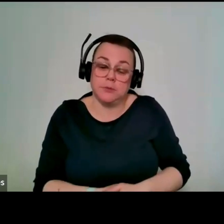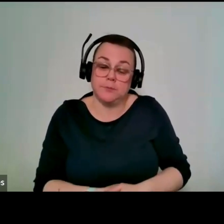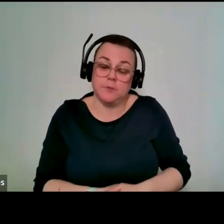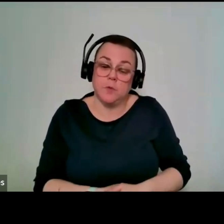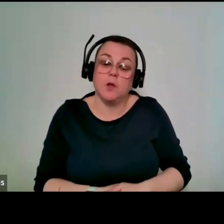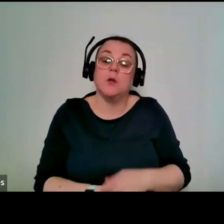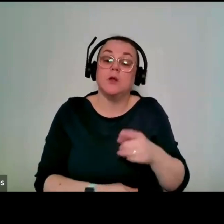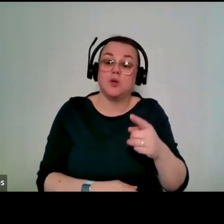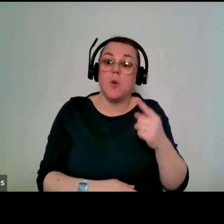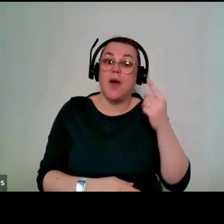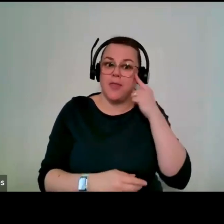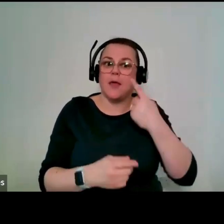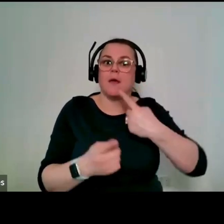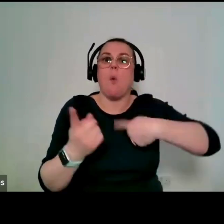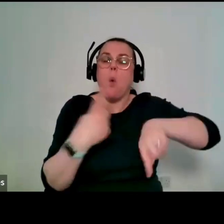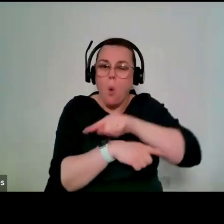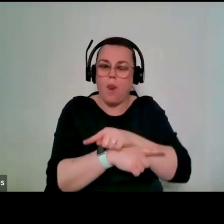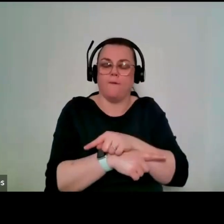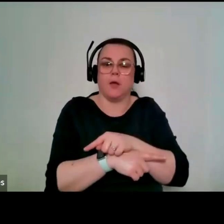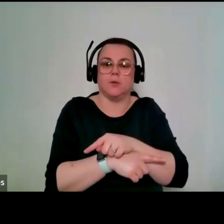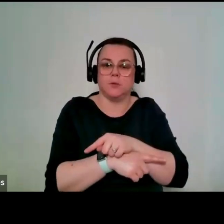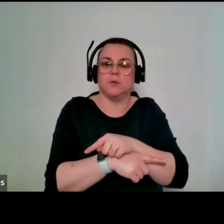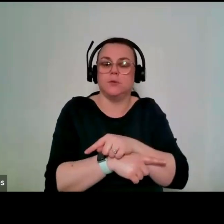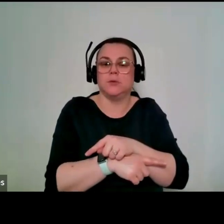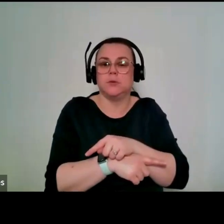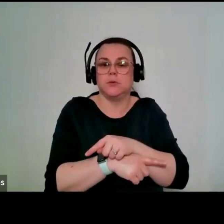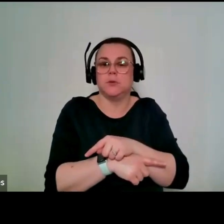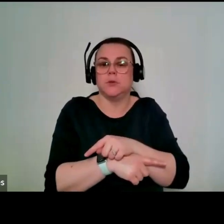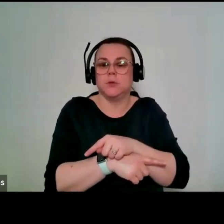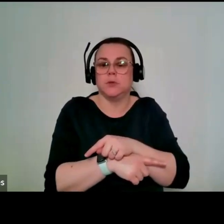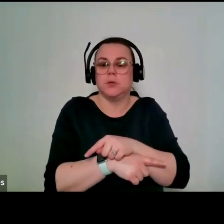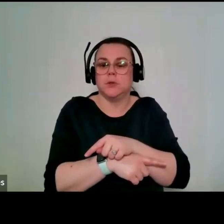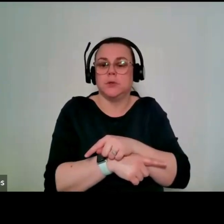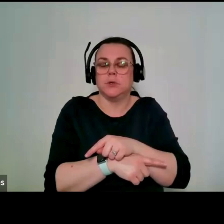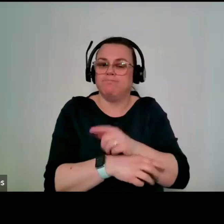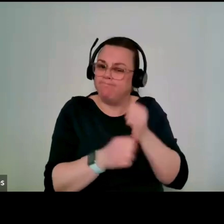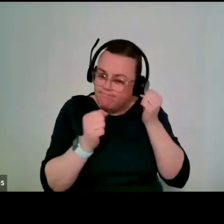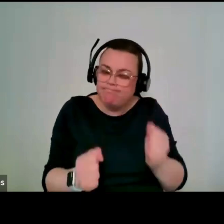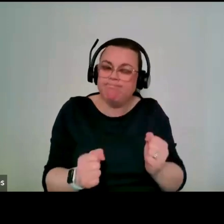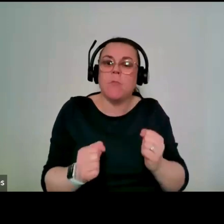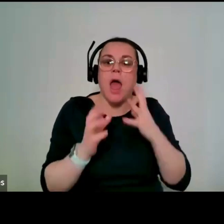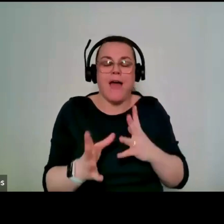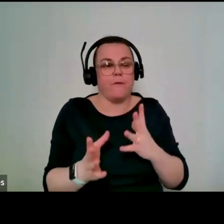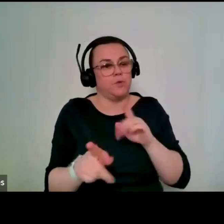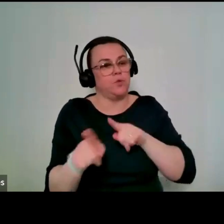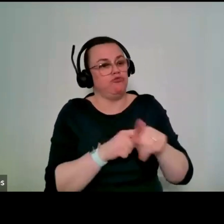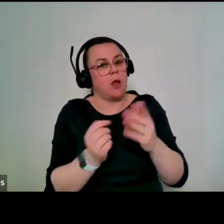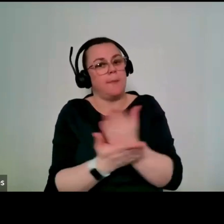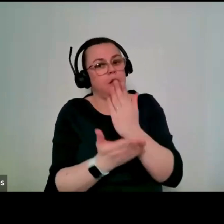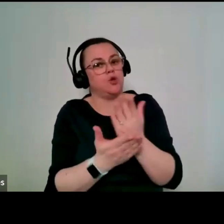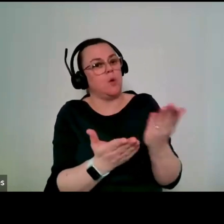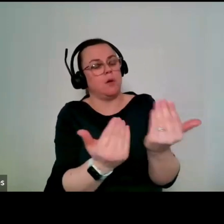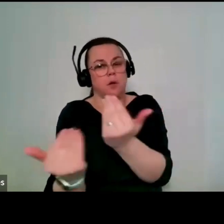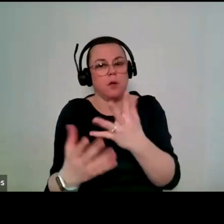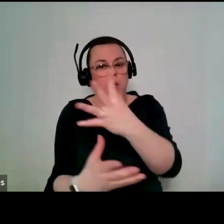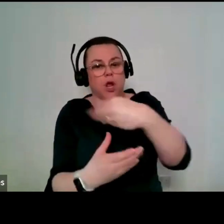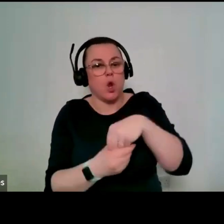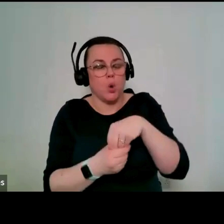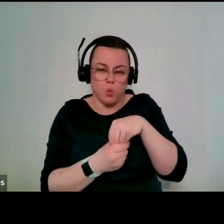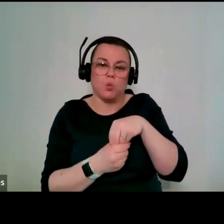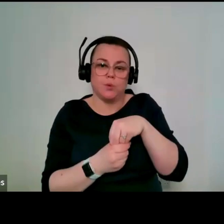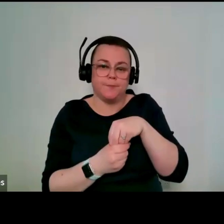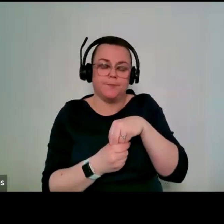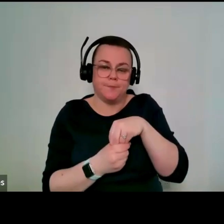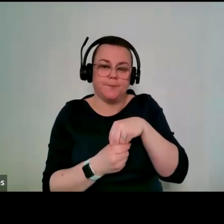to all of us to really intentionally inclusive by way of inclusive behaviours, and at the